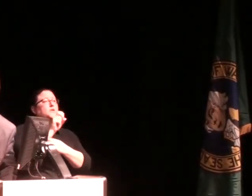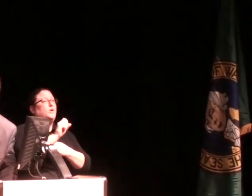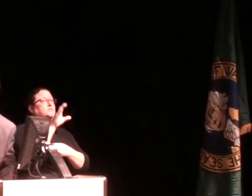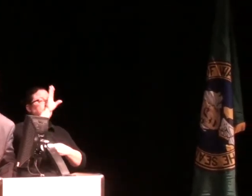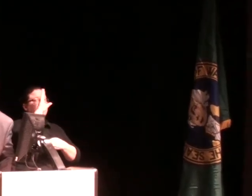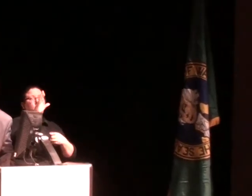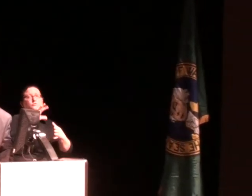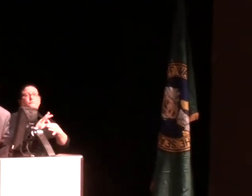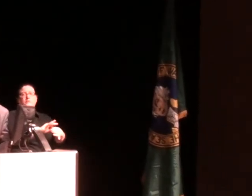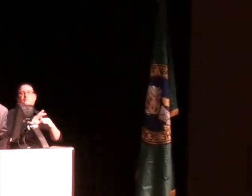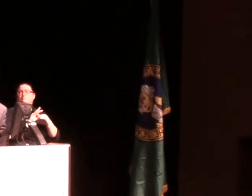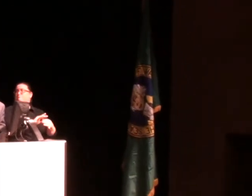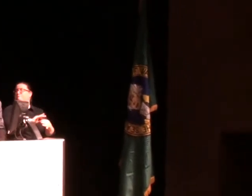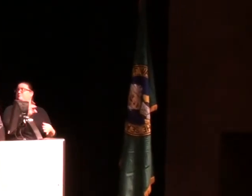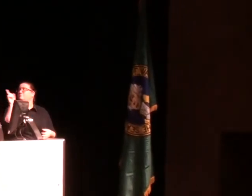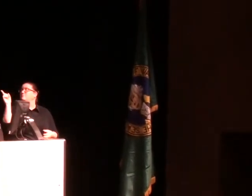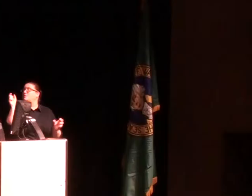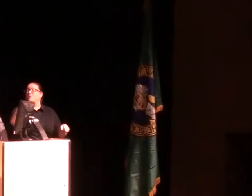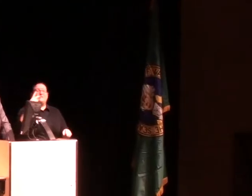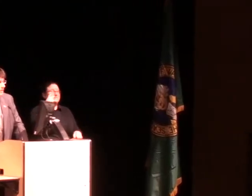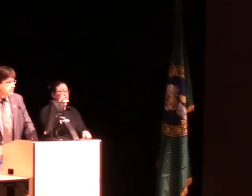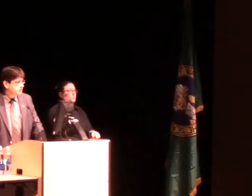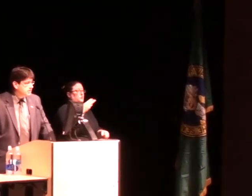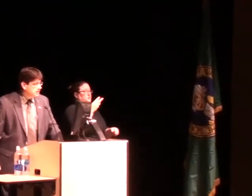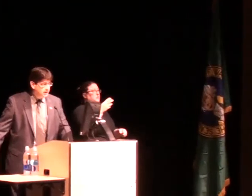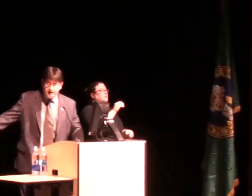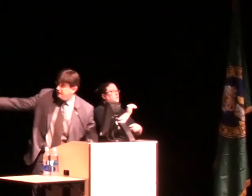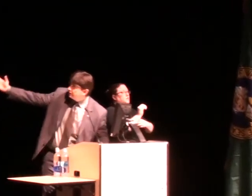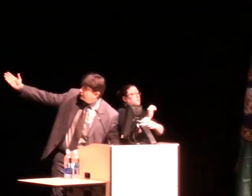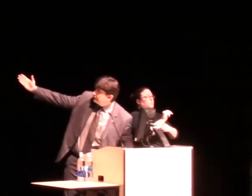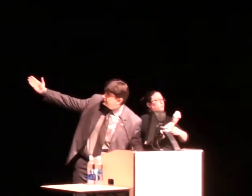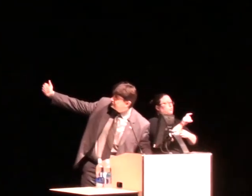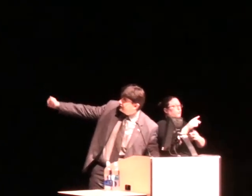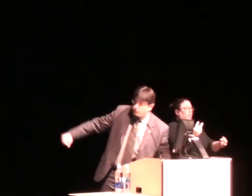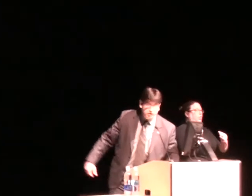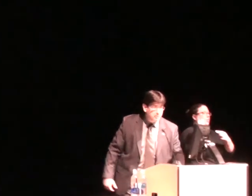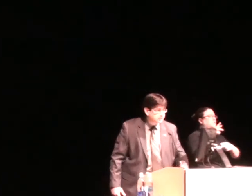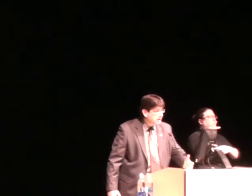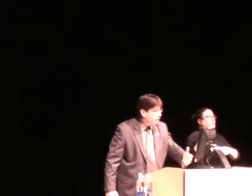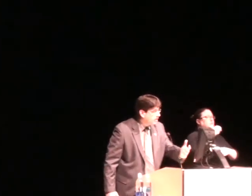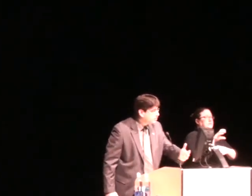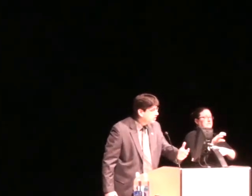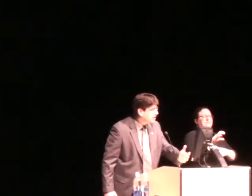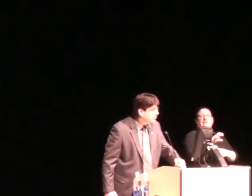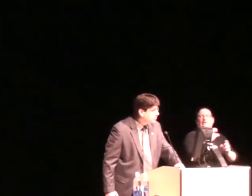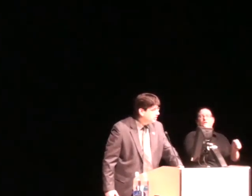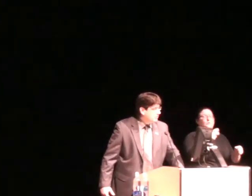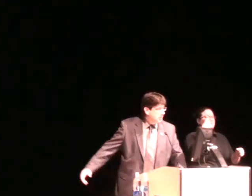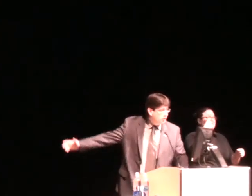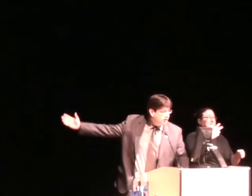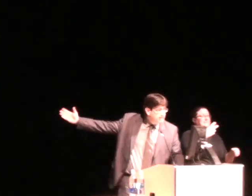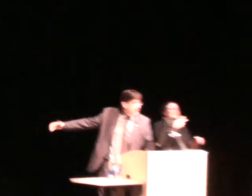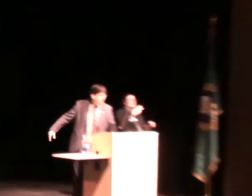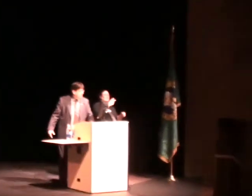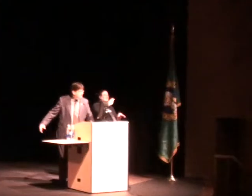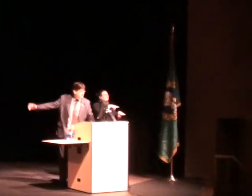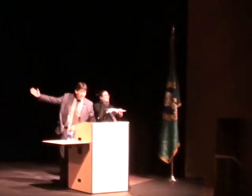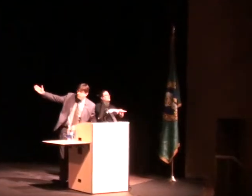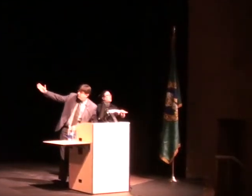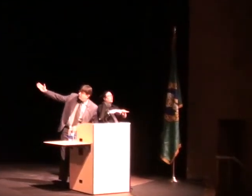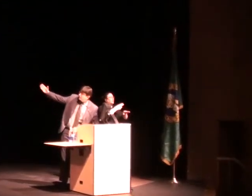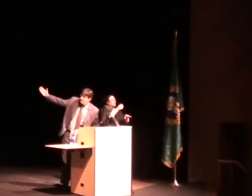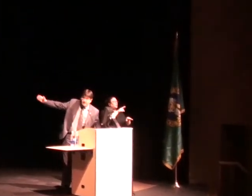see there, the Washington Memorial in Washington, D.C., and here is the Jose Marti, our national hero, memorial in Havana.